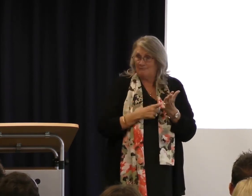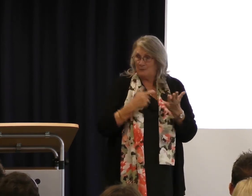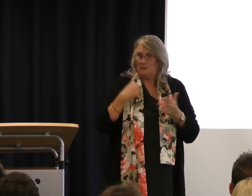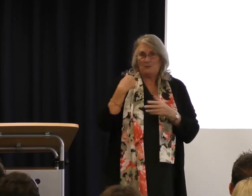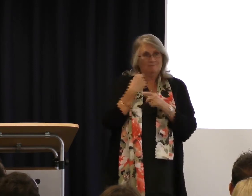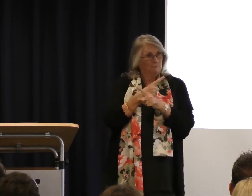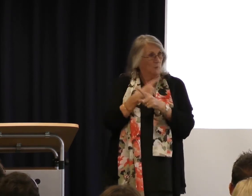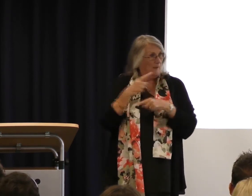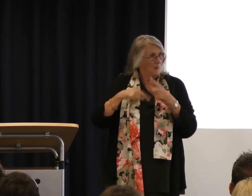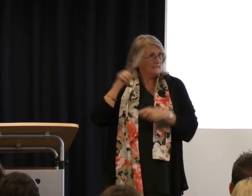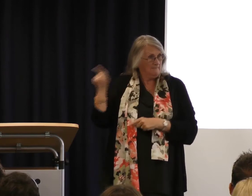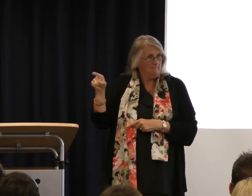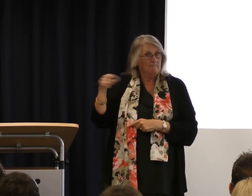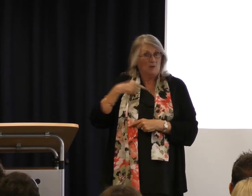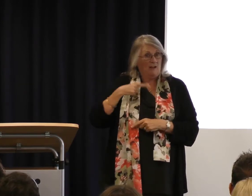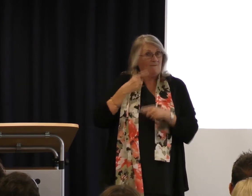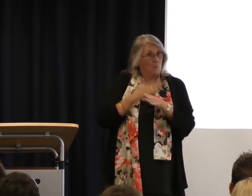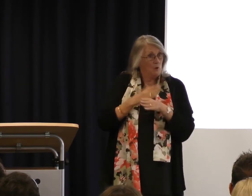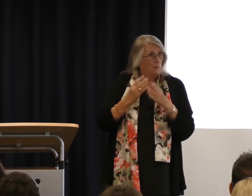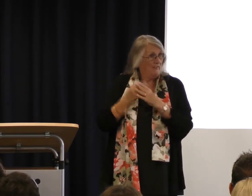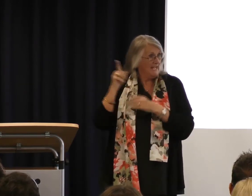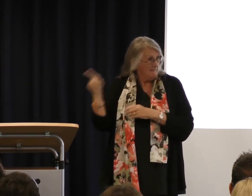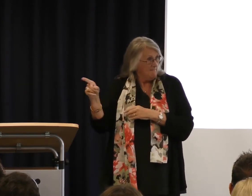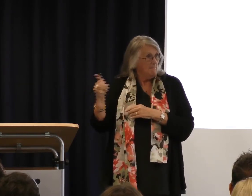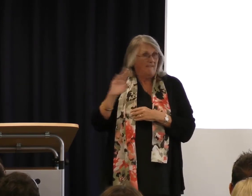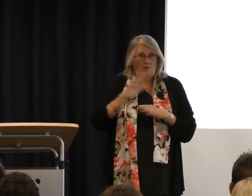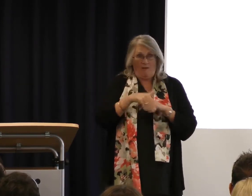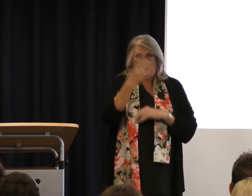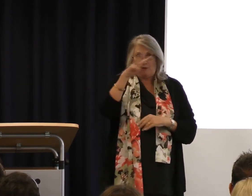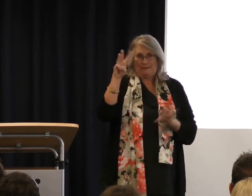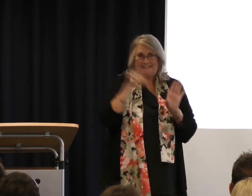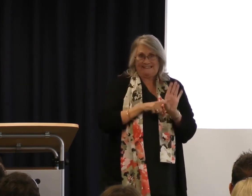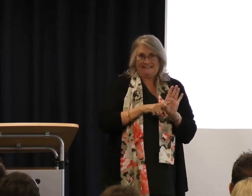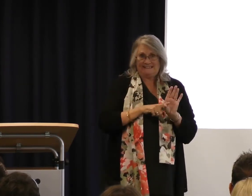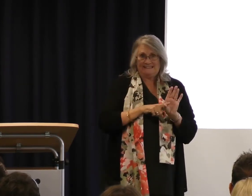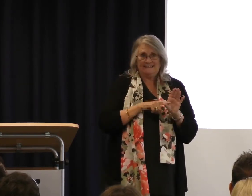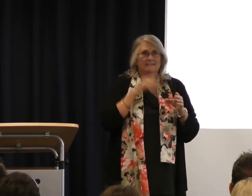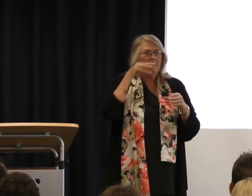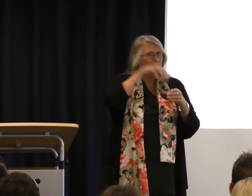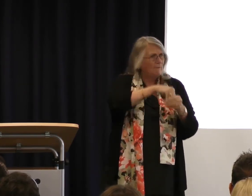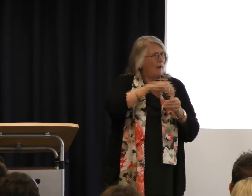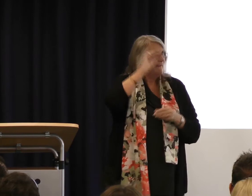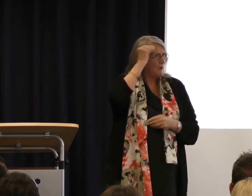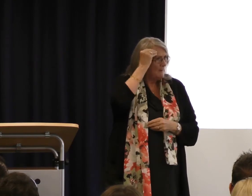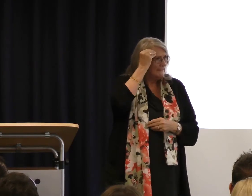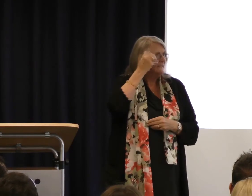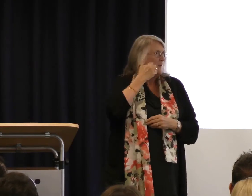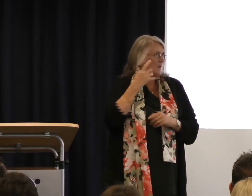So it is a great honour for me to speak about John. I had worked with him for over 30 years. I was involved